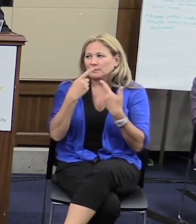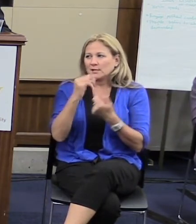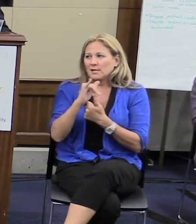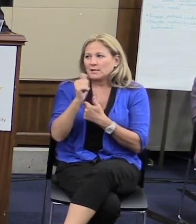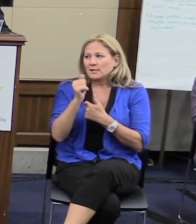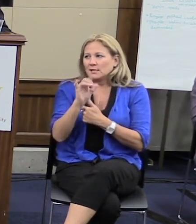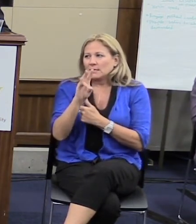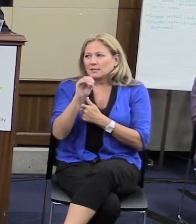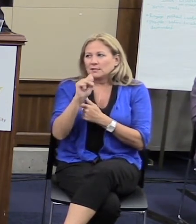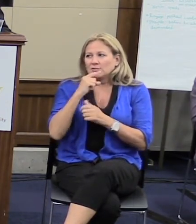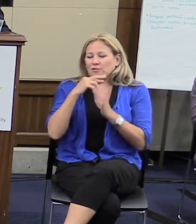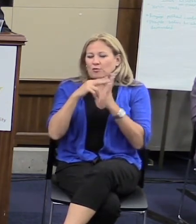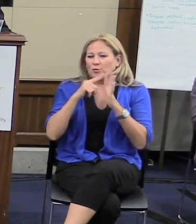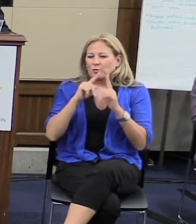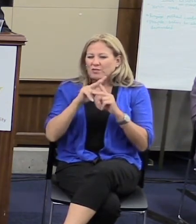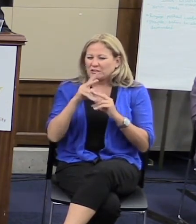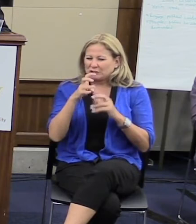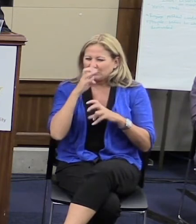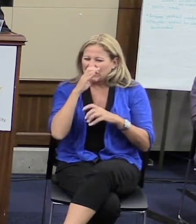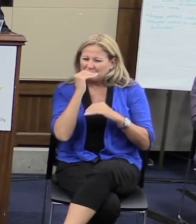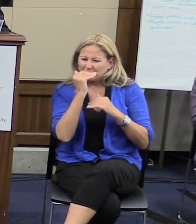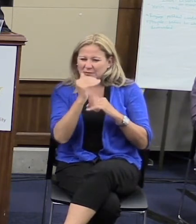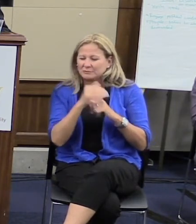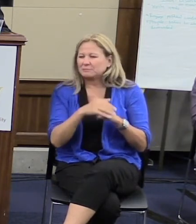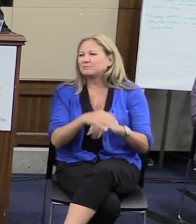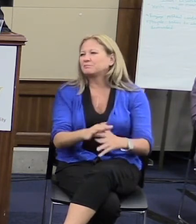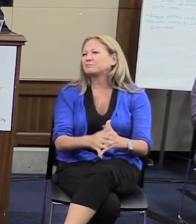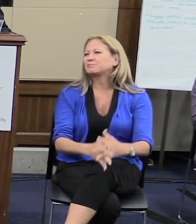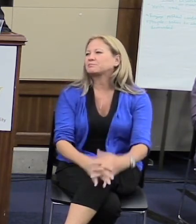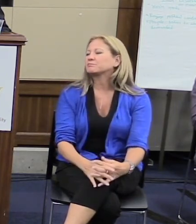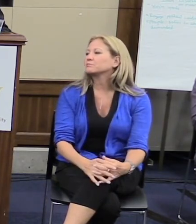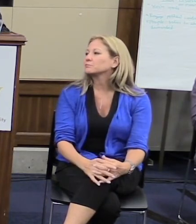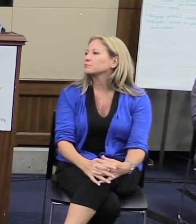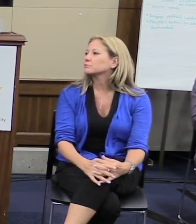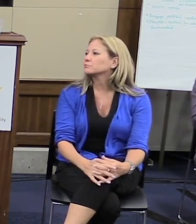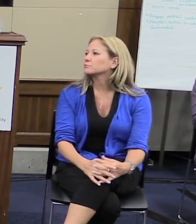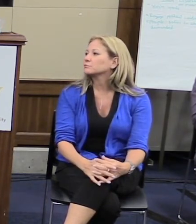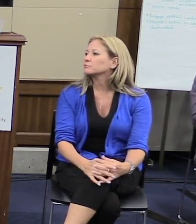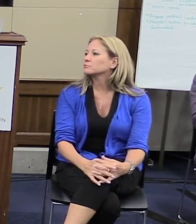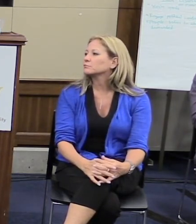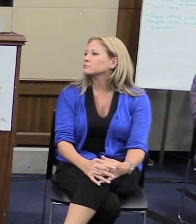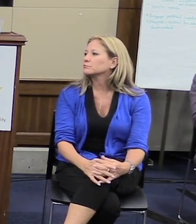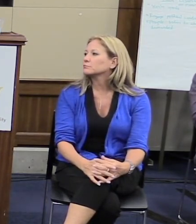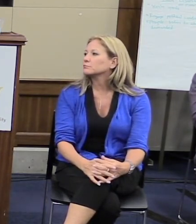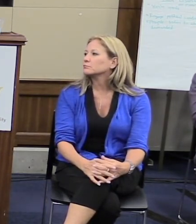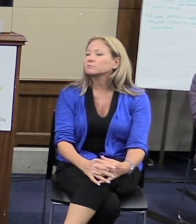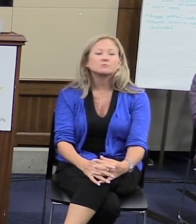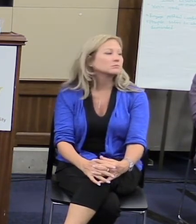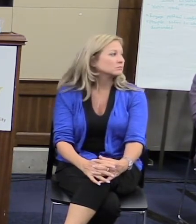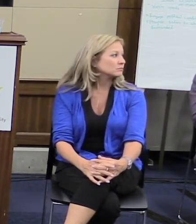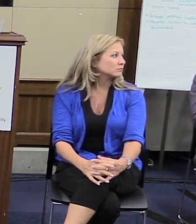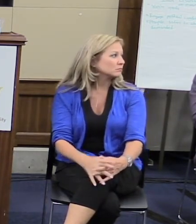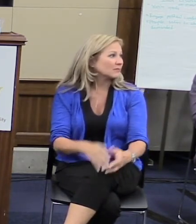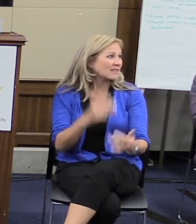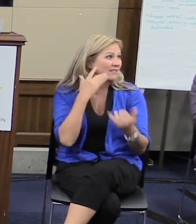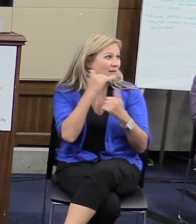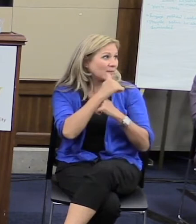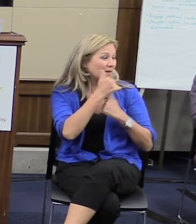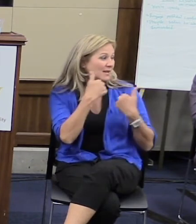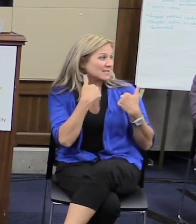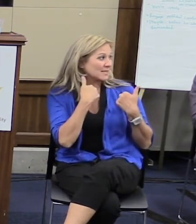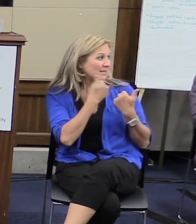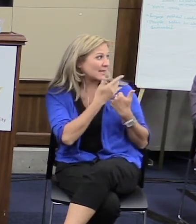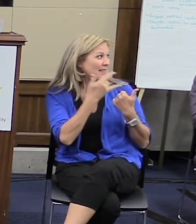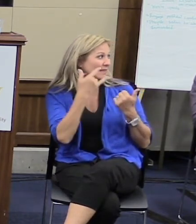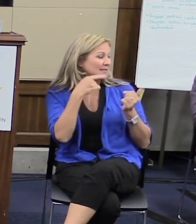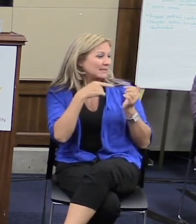can recall. The rules are too harsh and too harshly enforced. So on that somber note, unless someone has a really wonderful question to say,